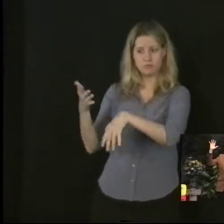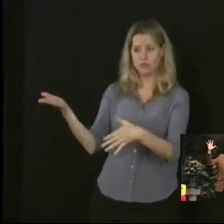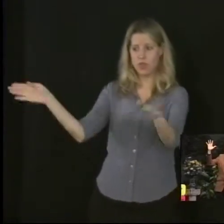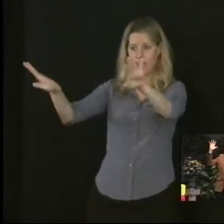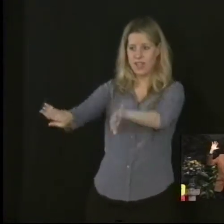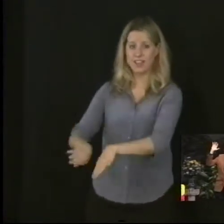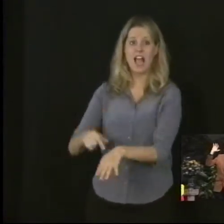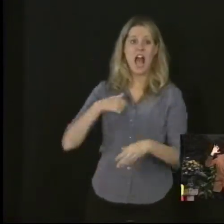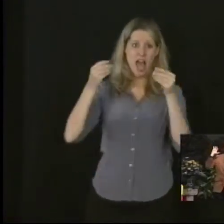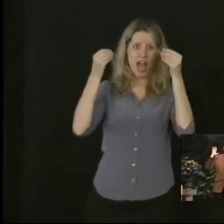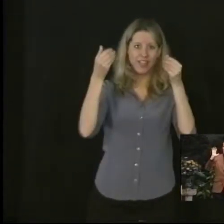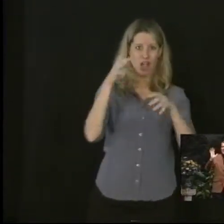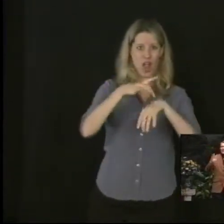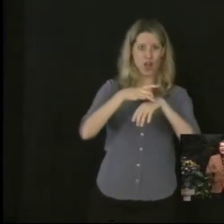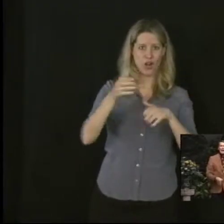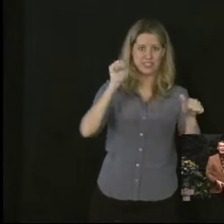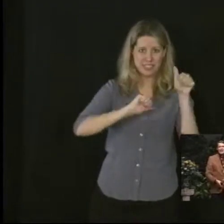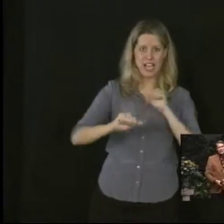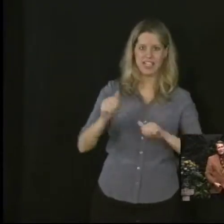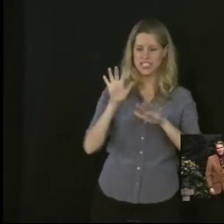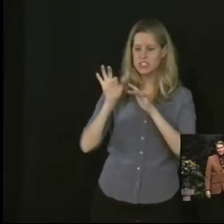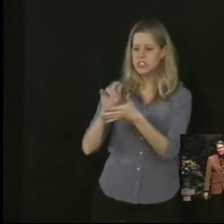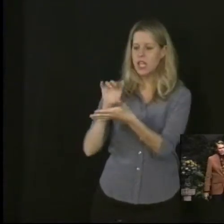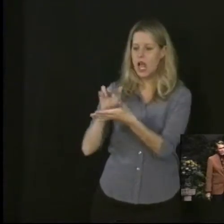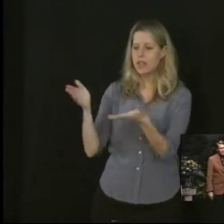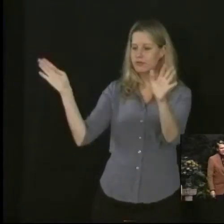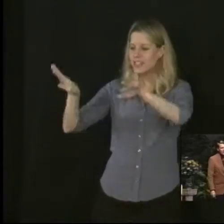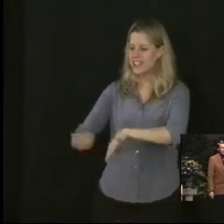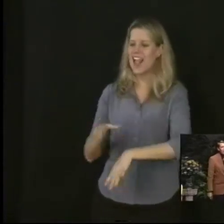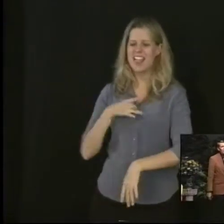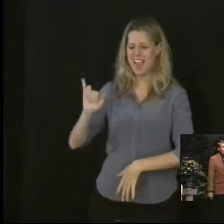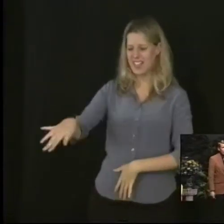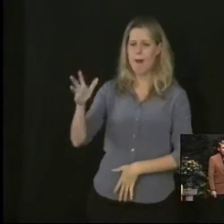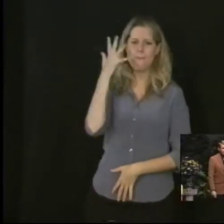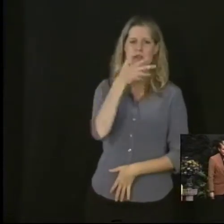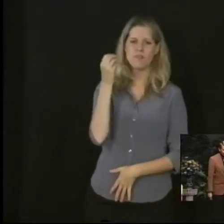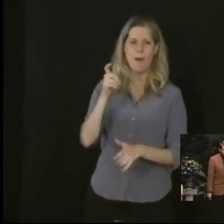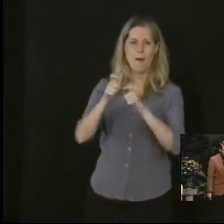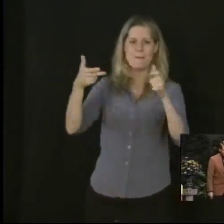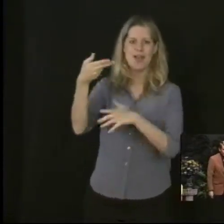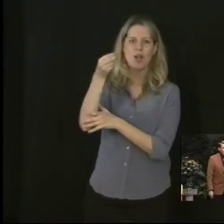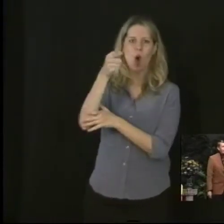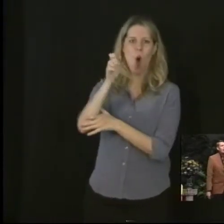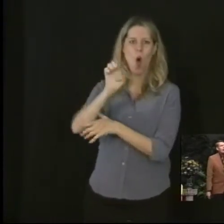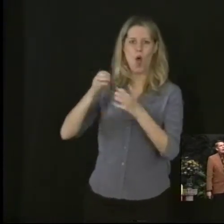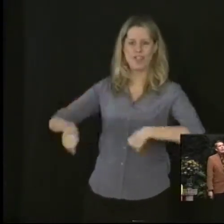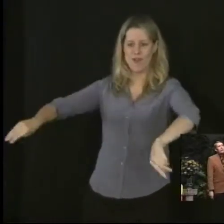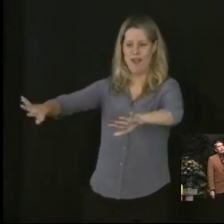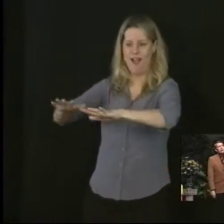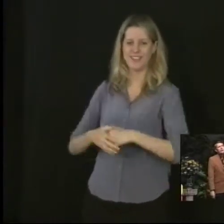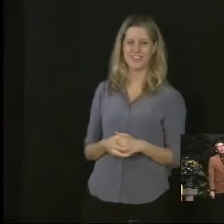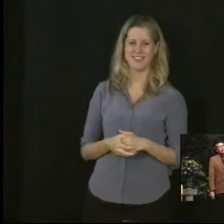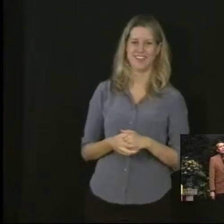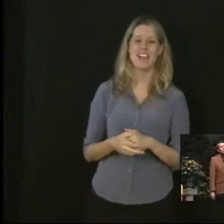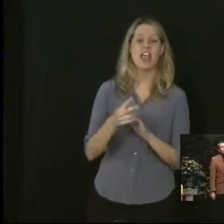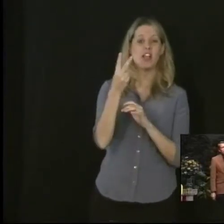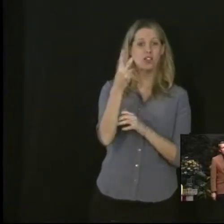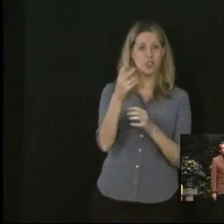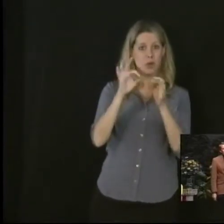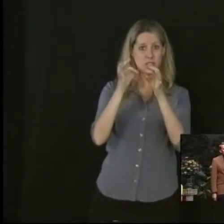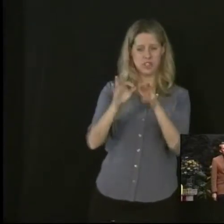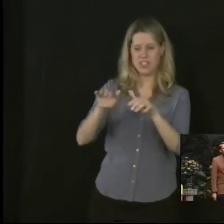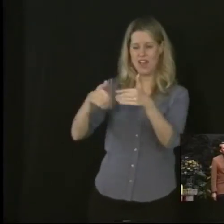I taught earth science, studied Grand Canyon avidly. I like Grand Canyon. Beautiful place. Big hole in the ground. Now there are two